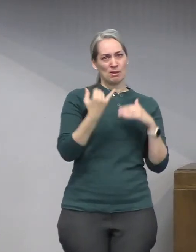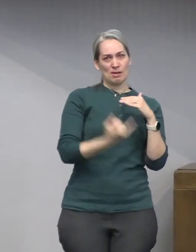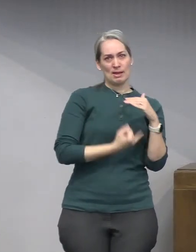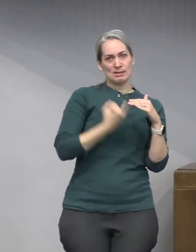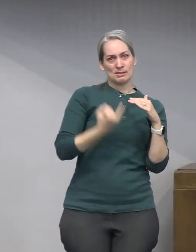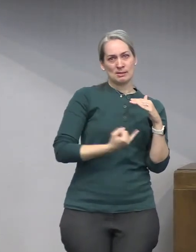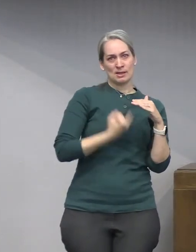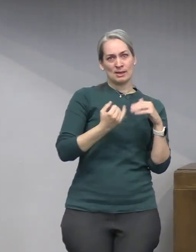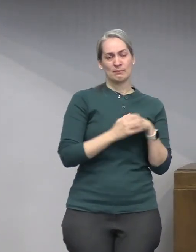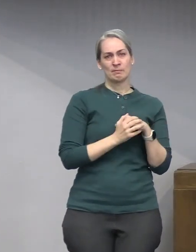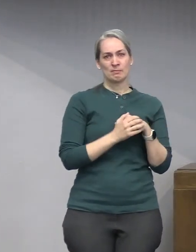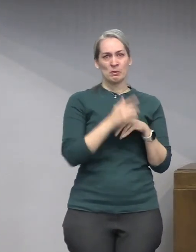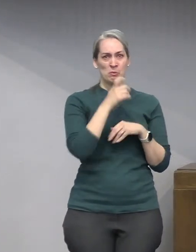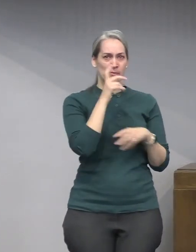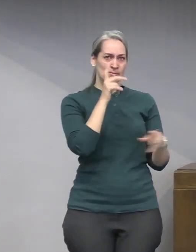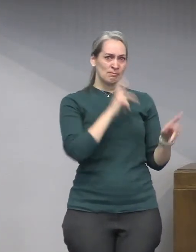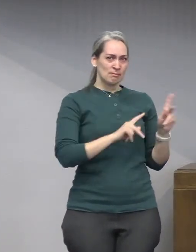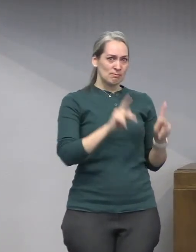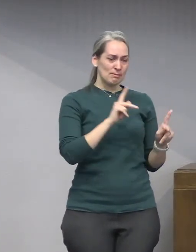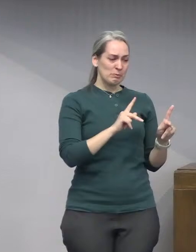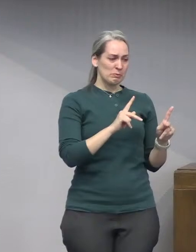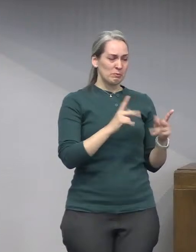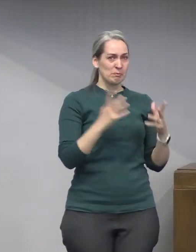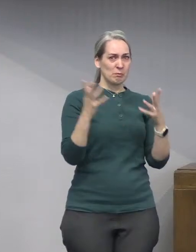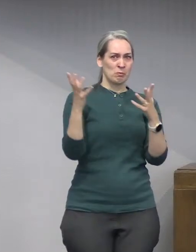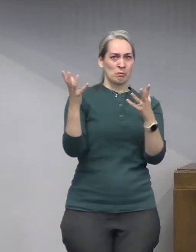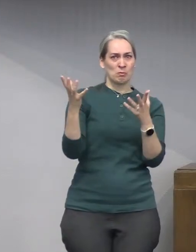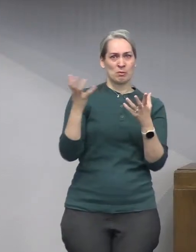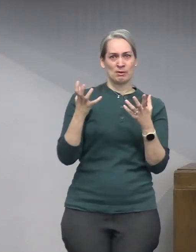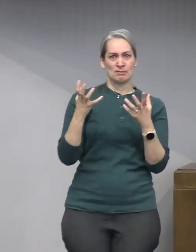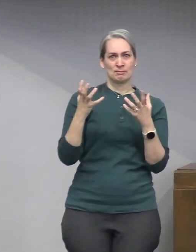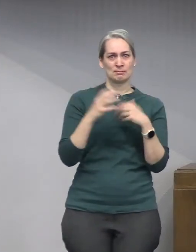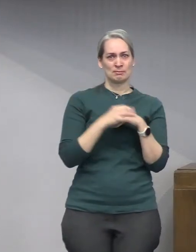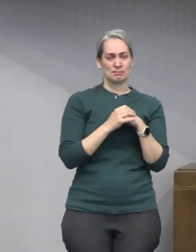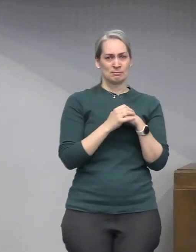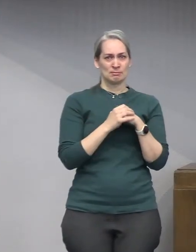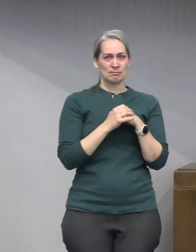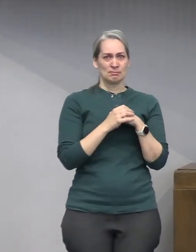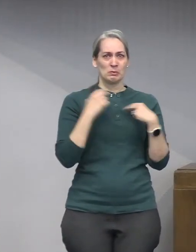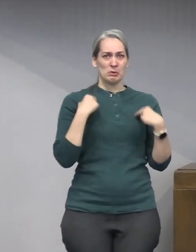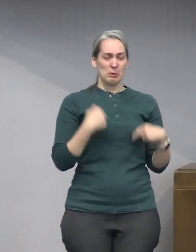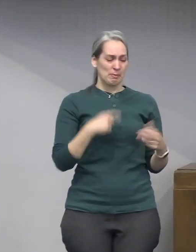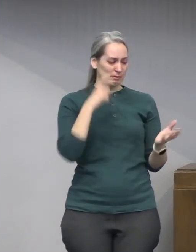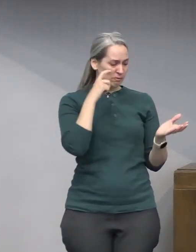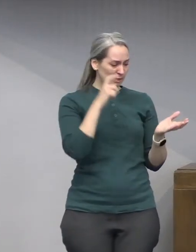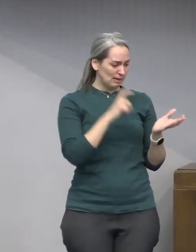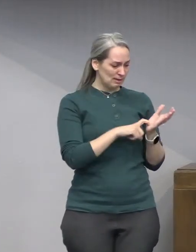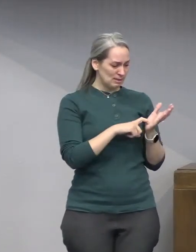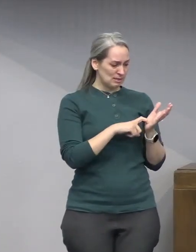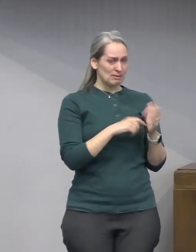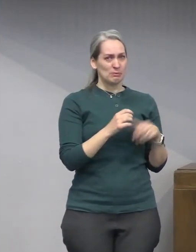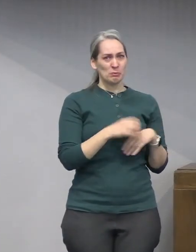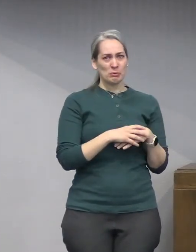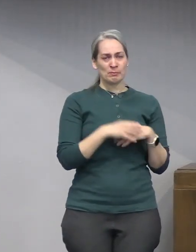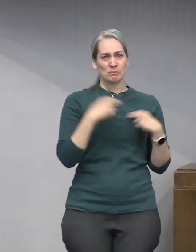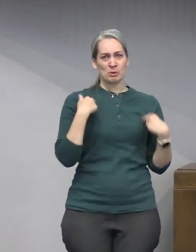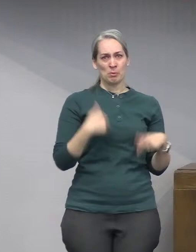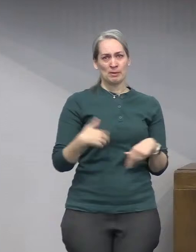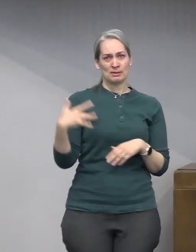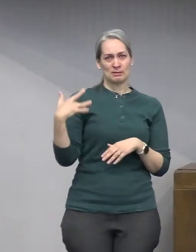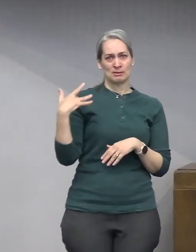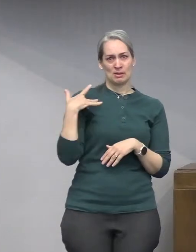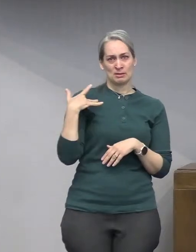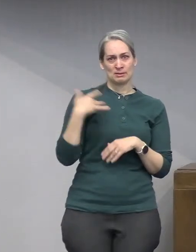isolated? Who are those who long for perhaps human recognition or human